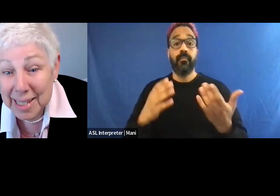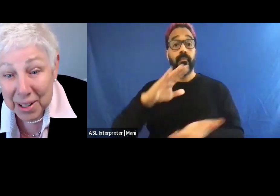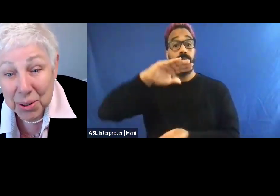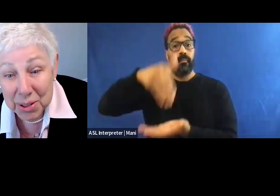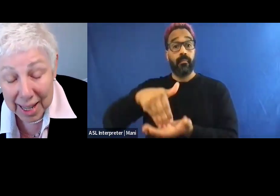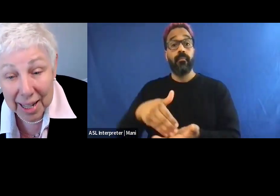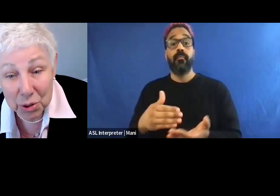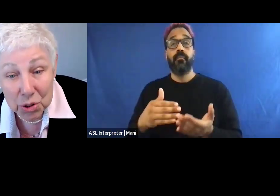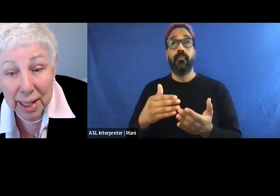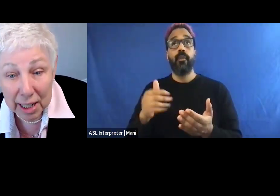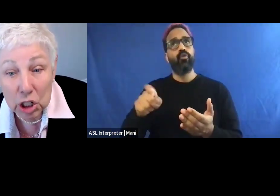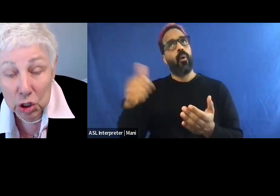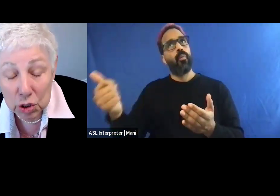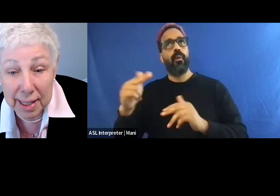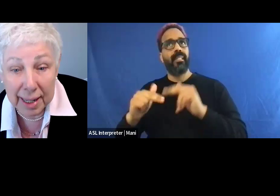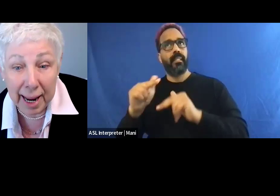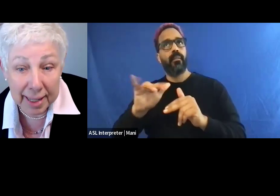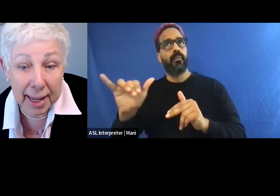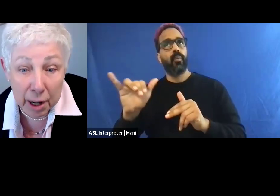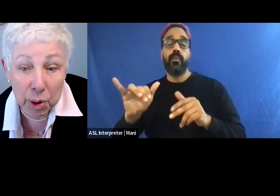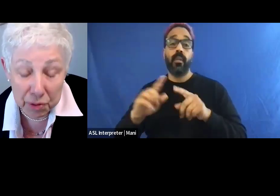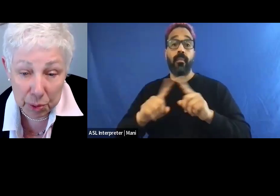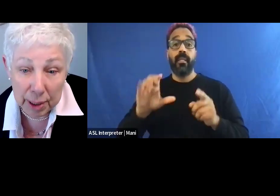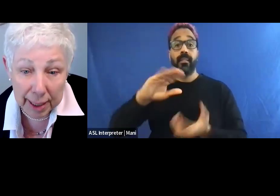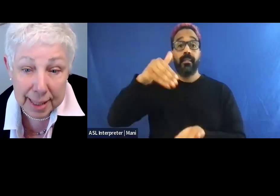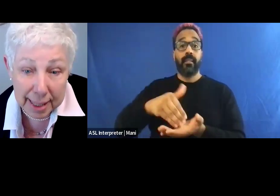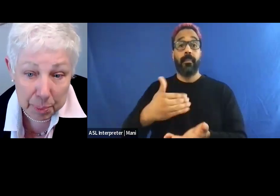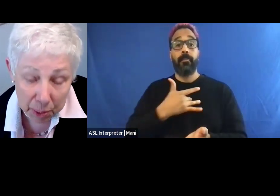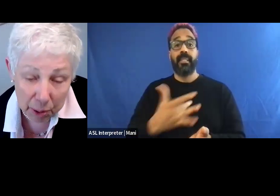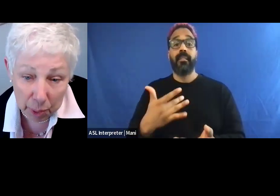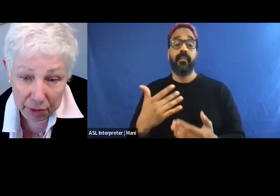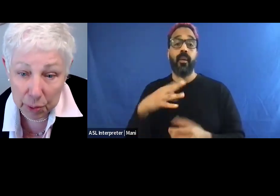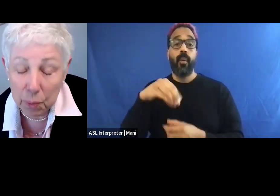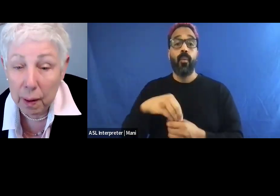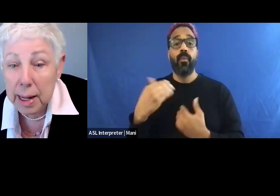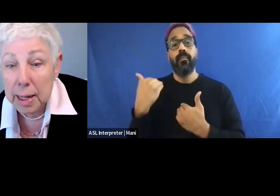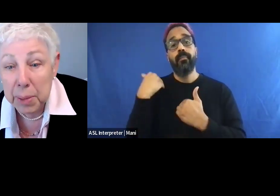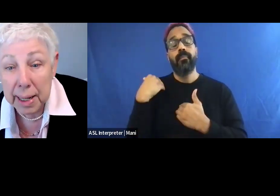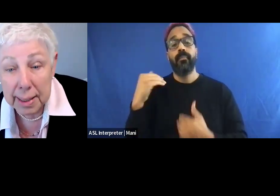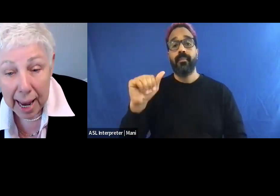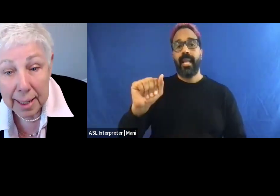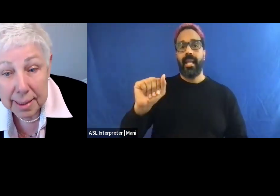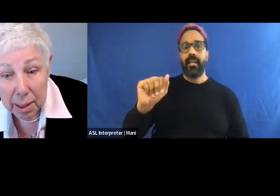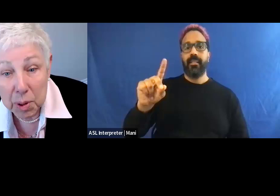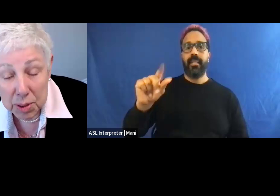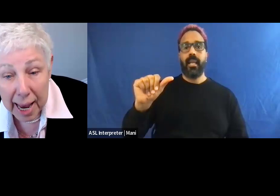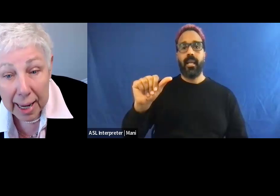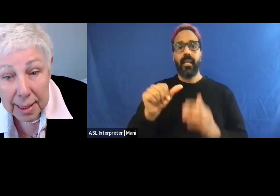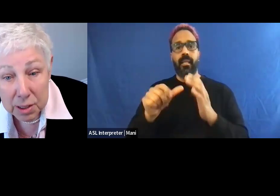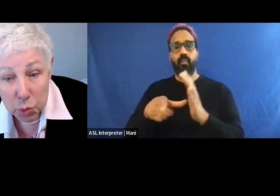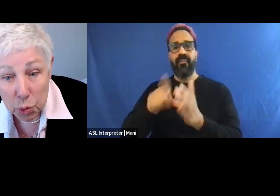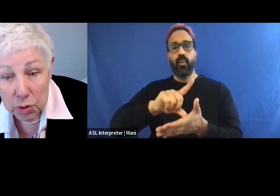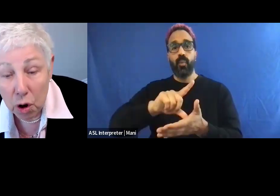but with centers that usually includes an ADA review, an accessibility review, because some of